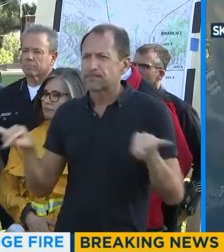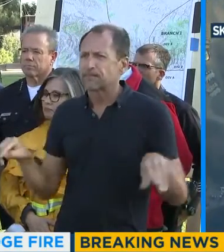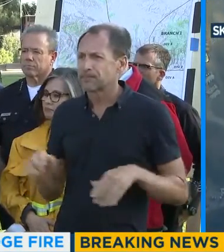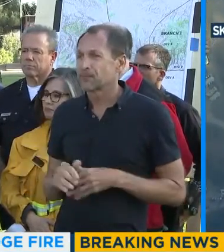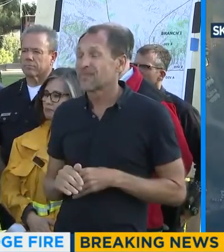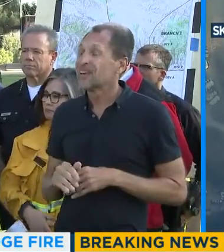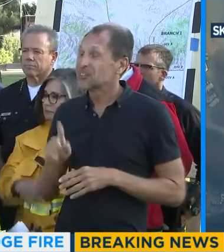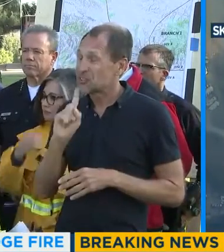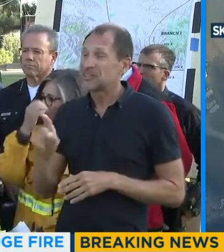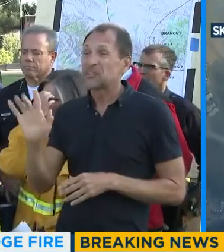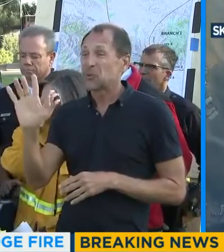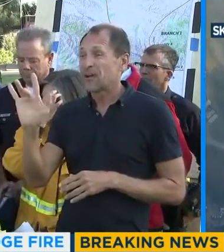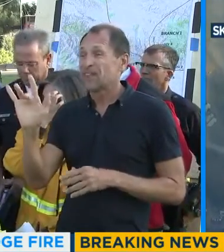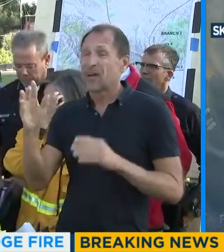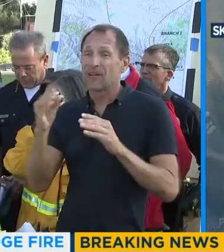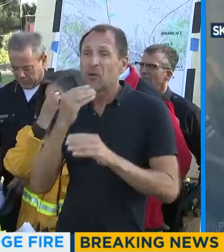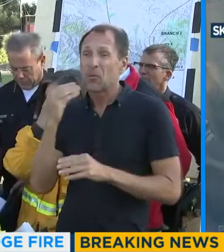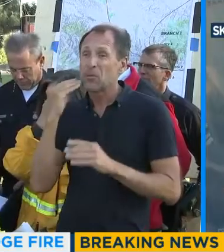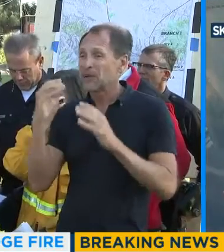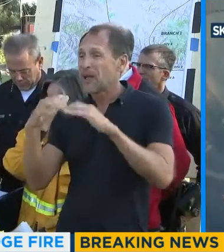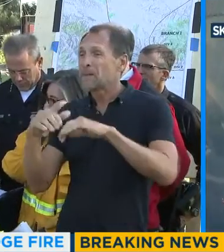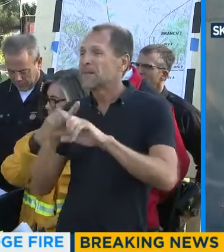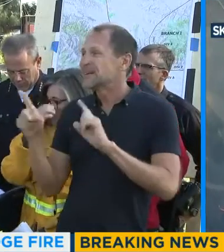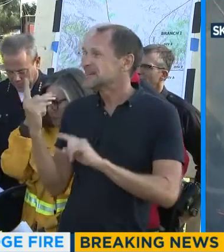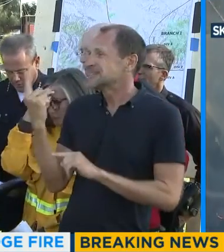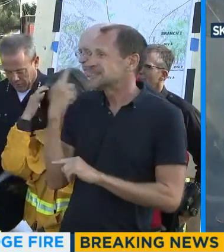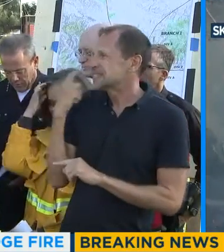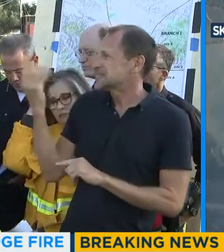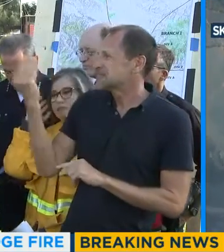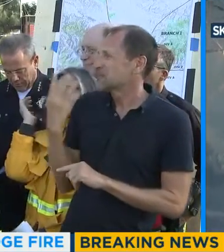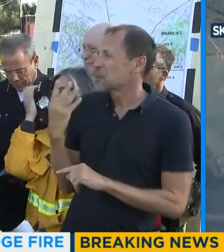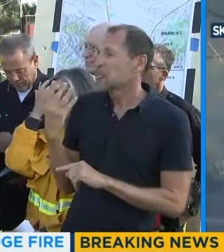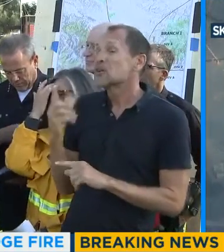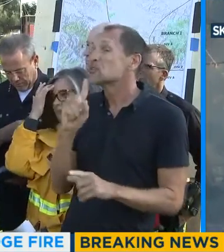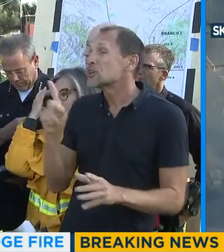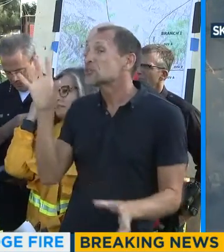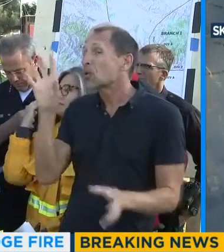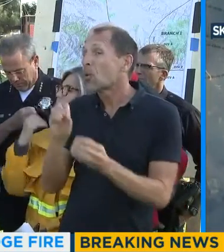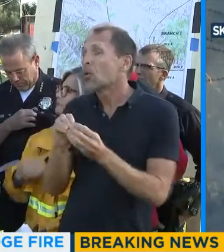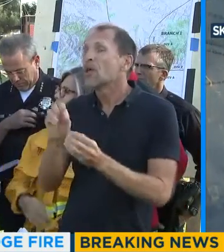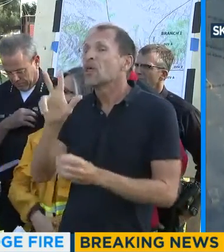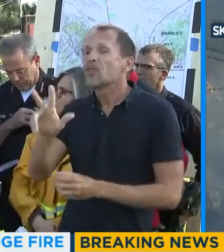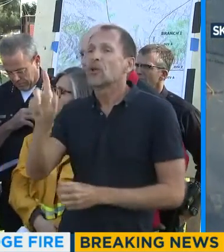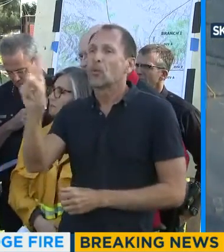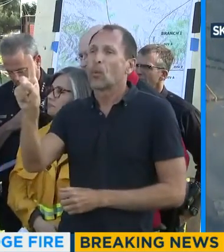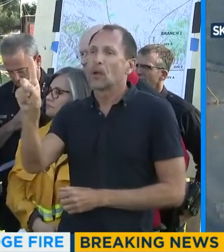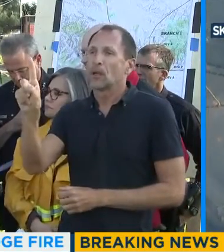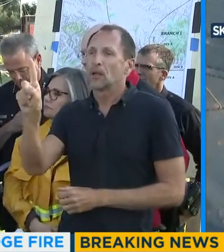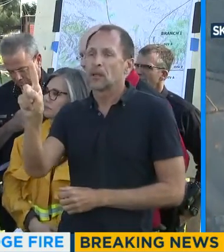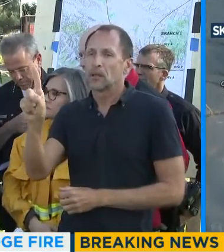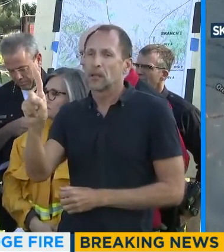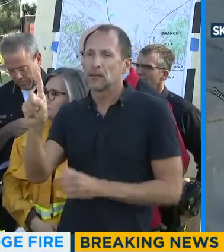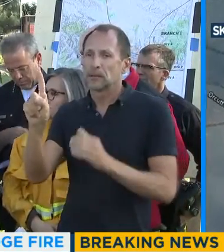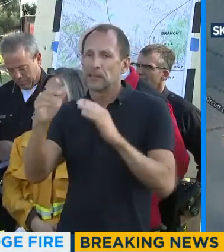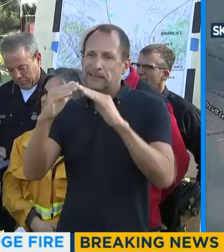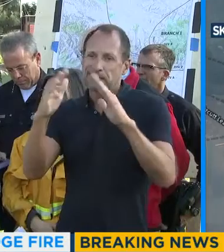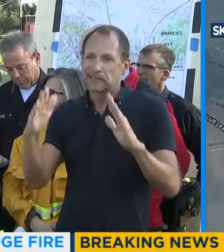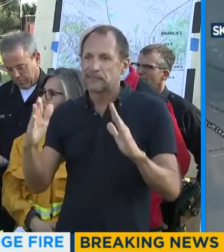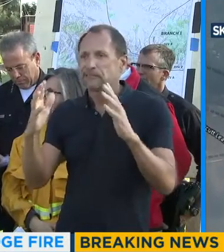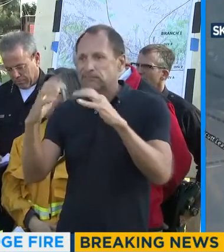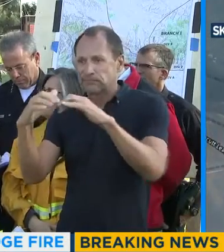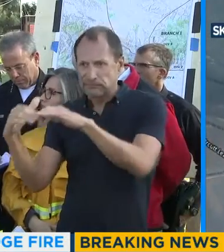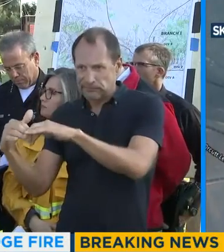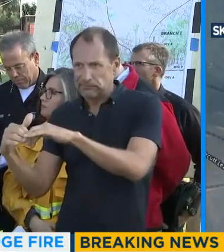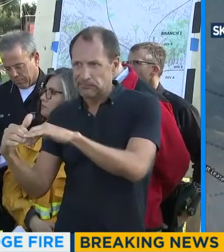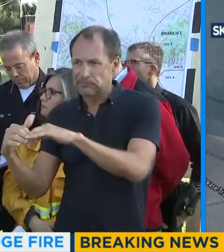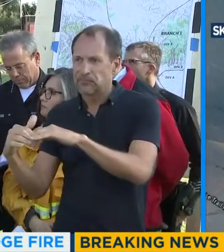stated 25, and I just got a correction as we walked up here. The total is 31 structures.